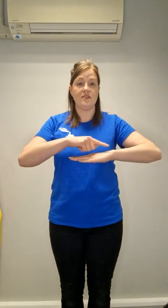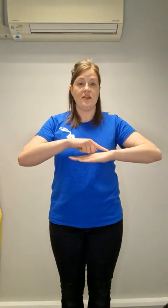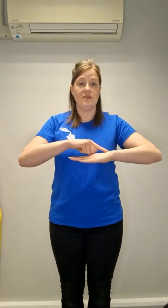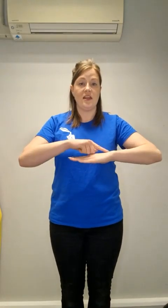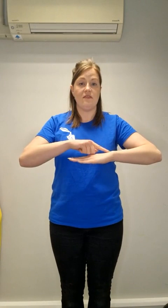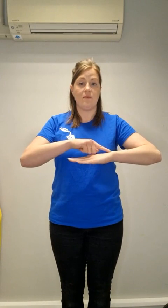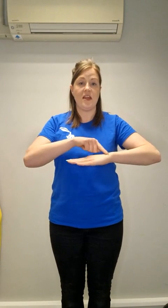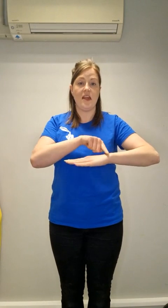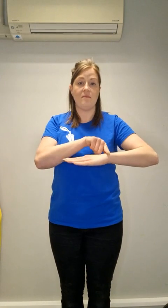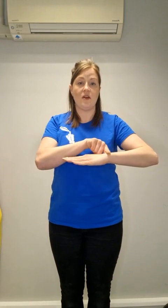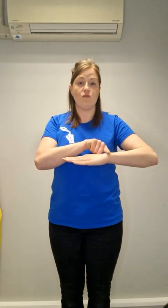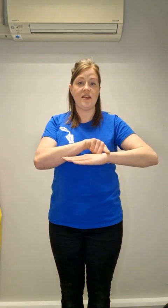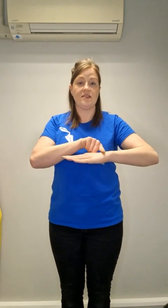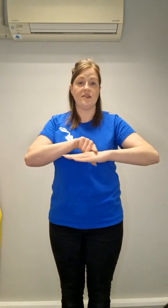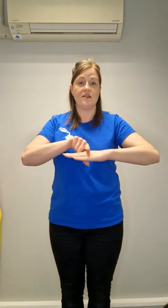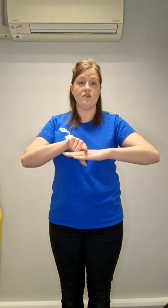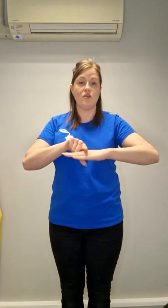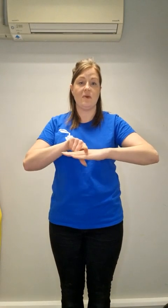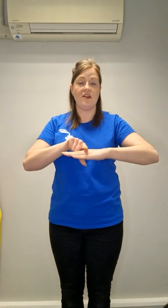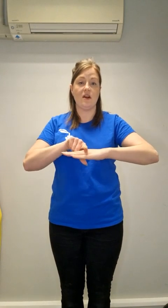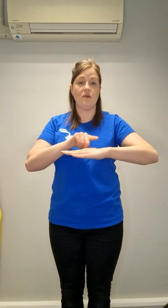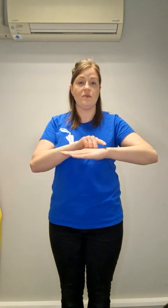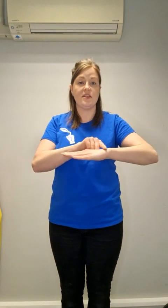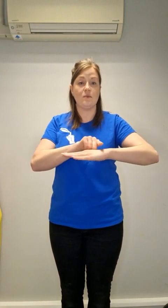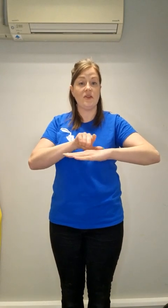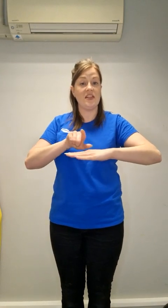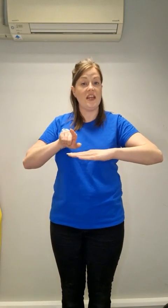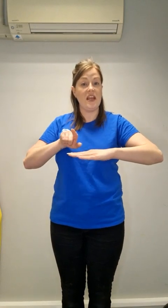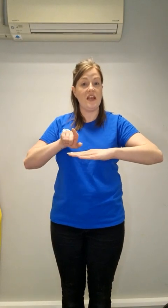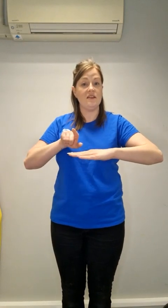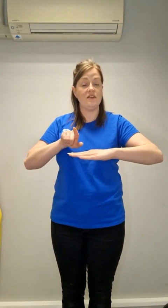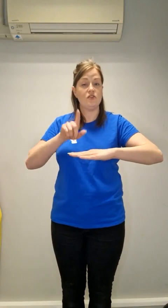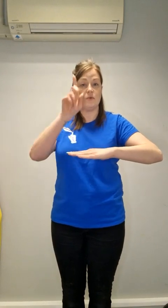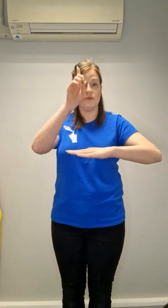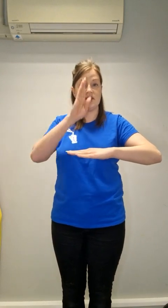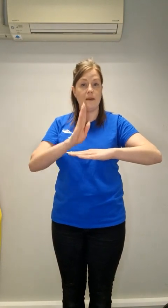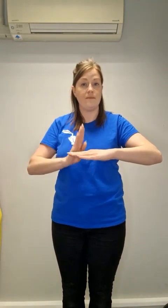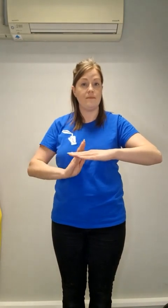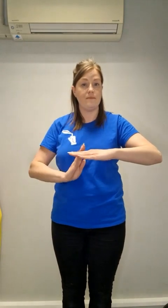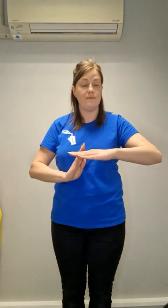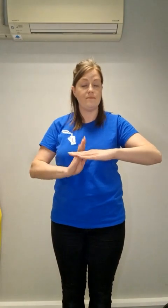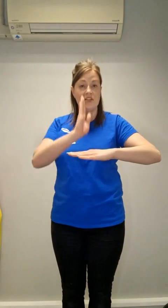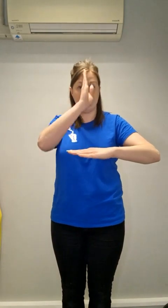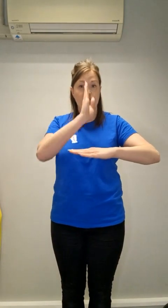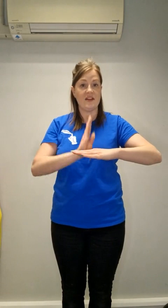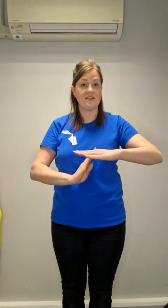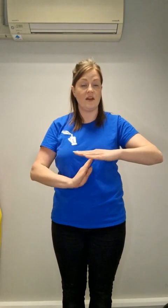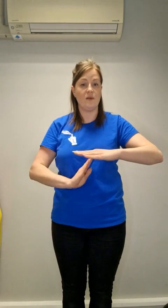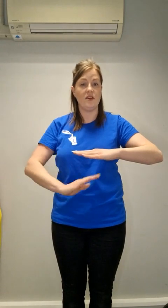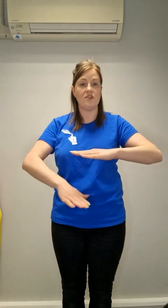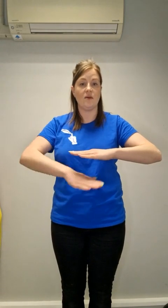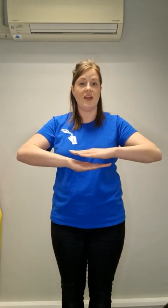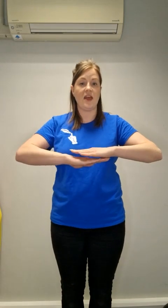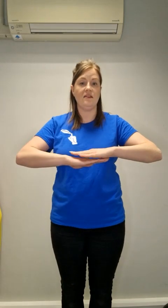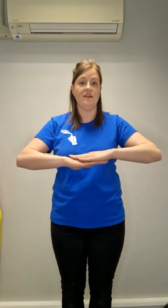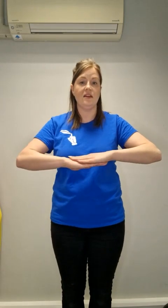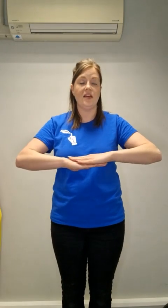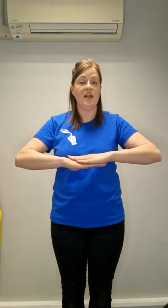see this from here, my wrist to my knuckles is pointing in towards that middle of my signing window again, like